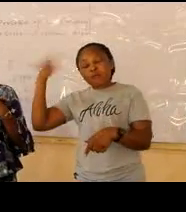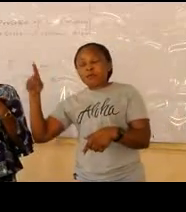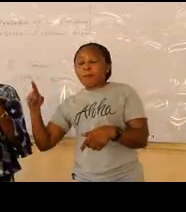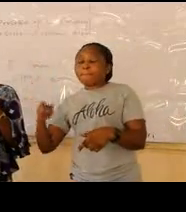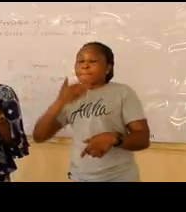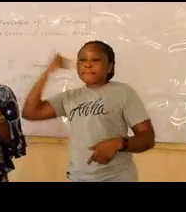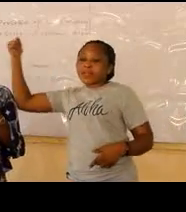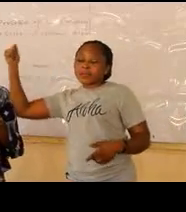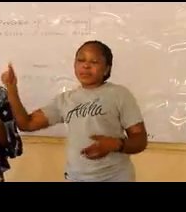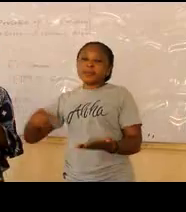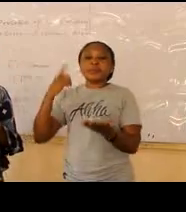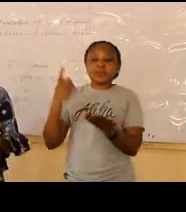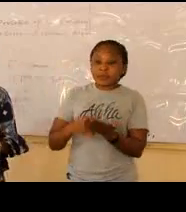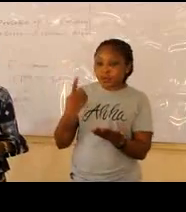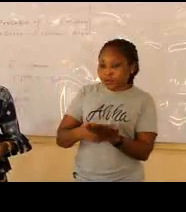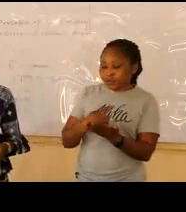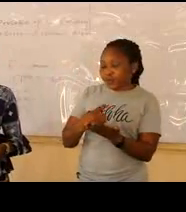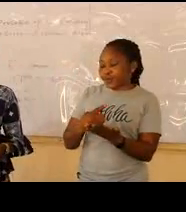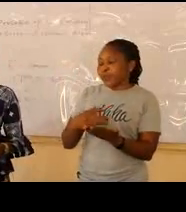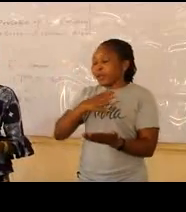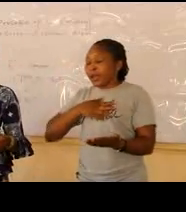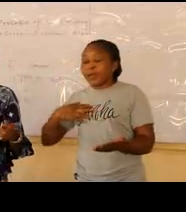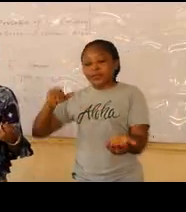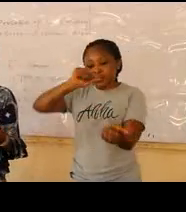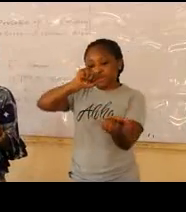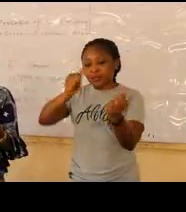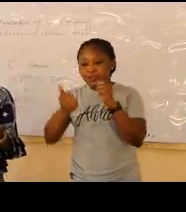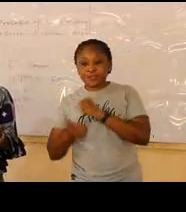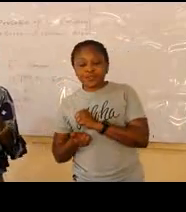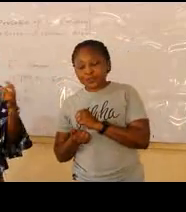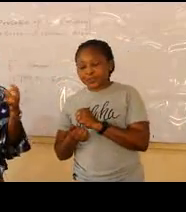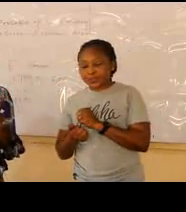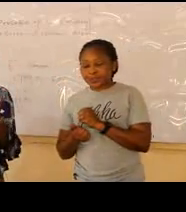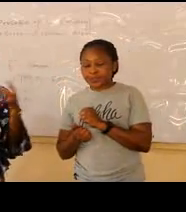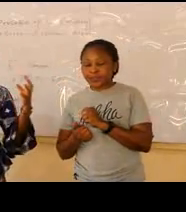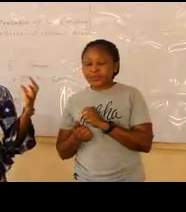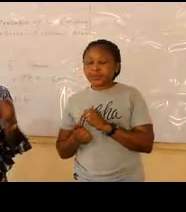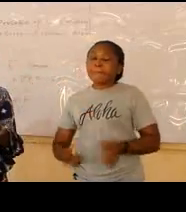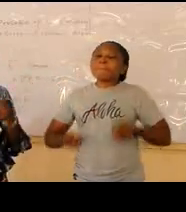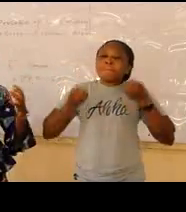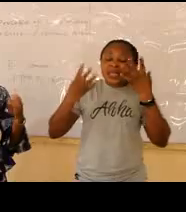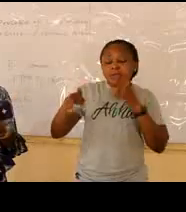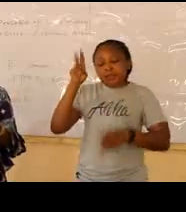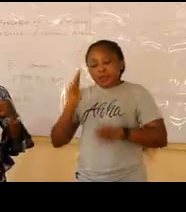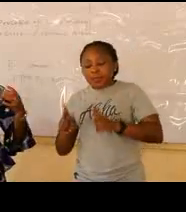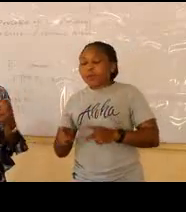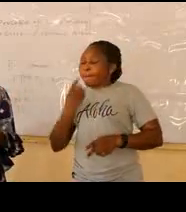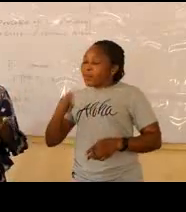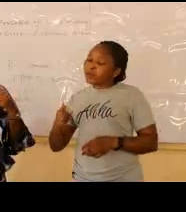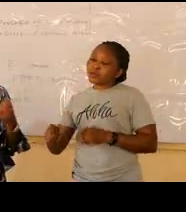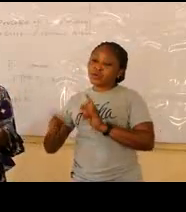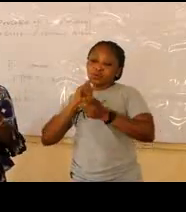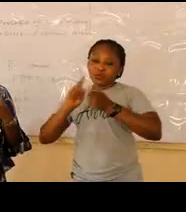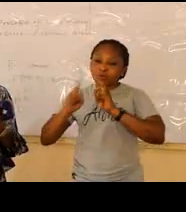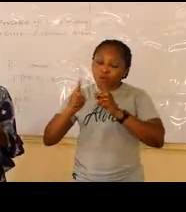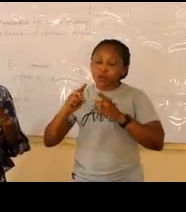and amendments. Because I told you that a bill cannot just become a law overnight. So many people have to talk on it, discuss, examine